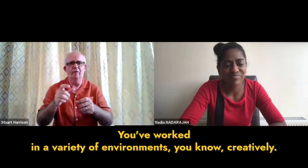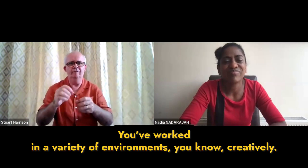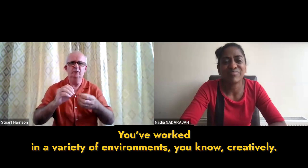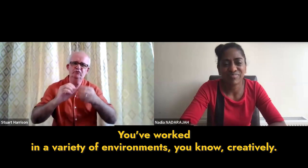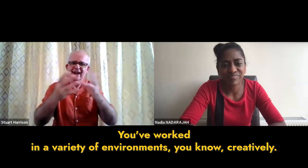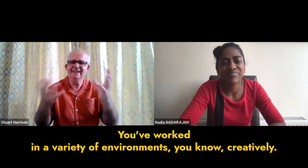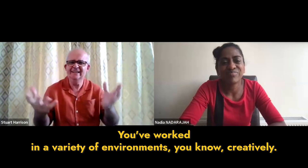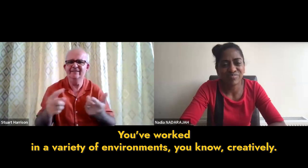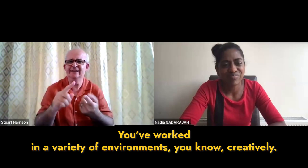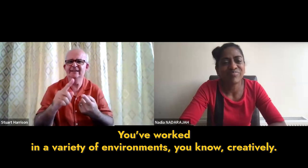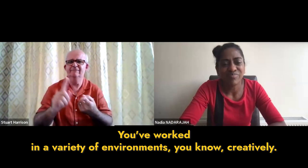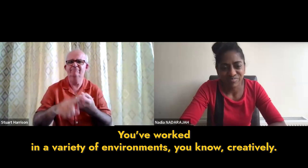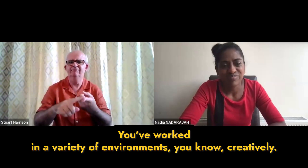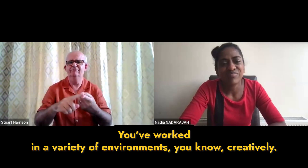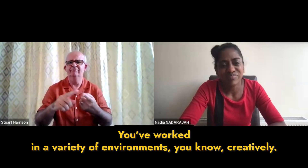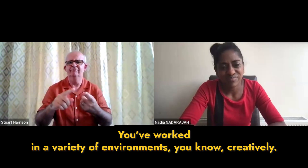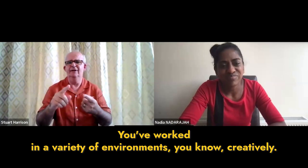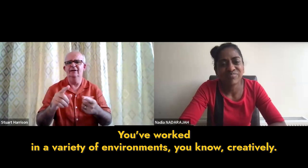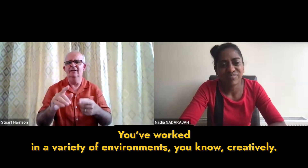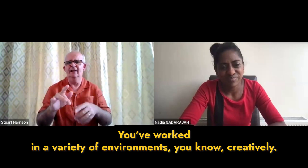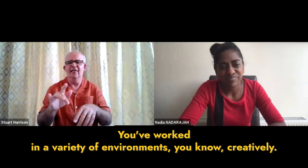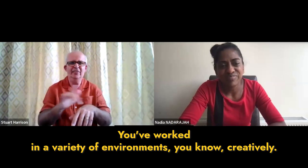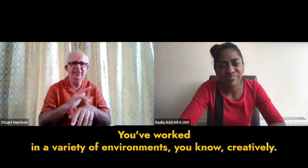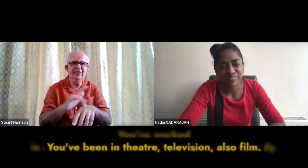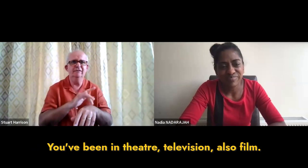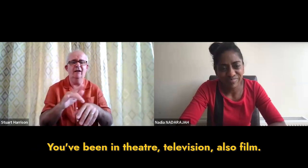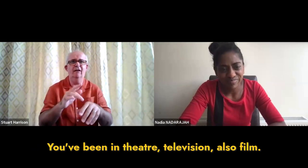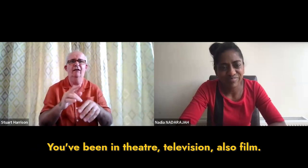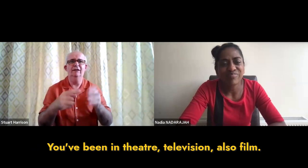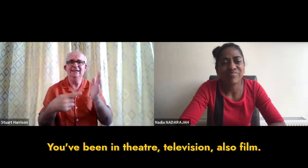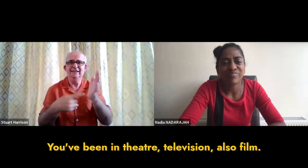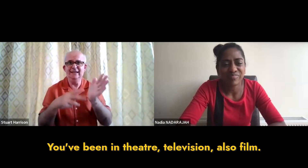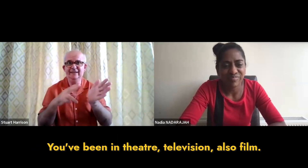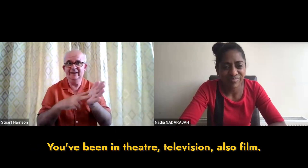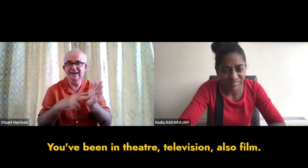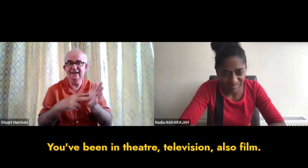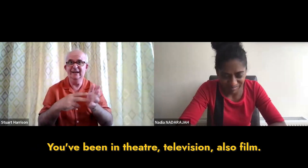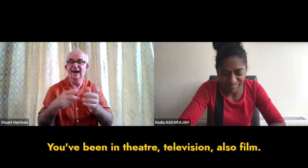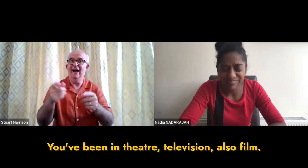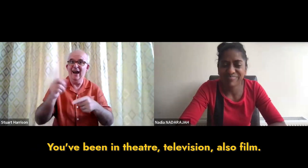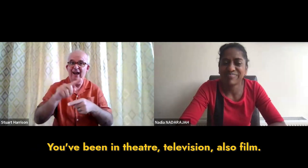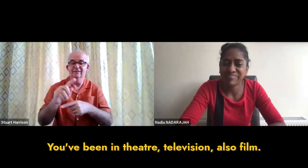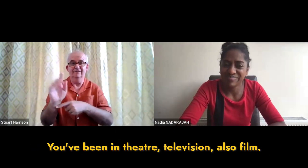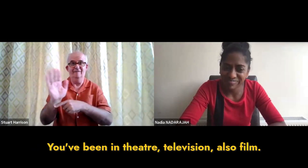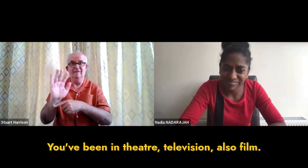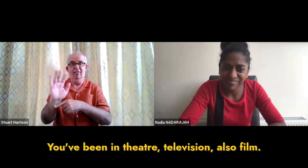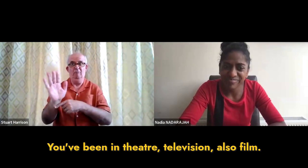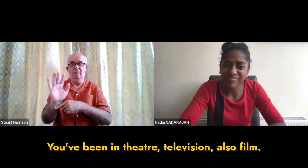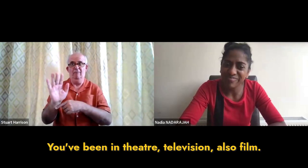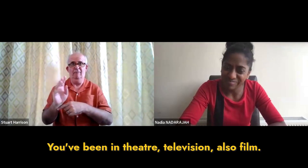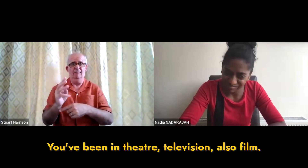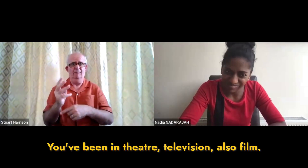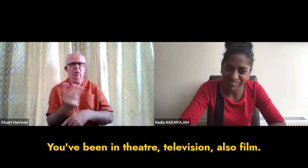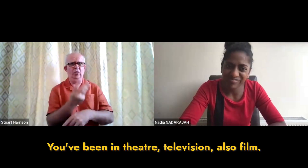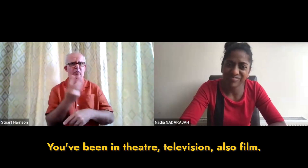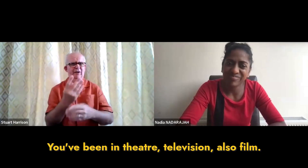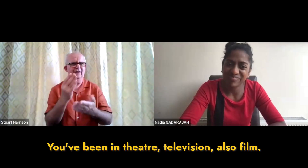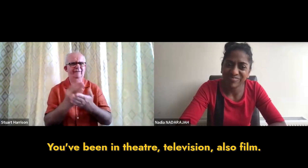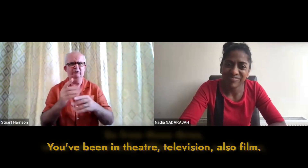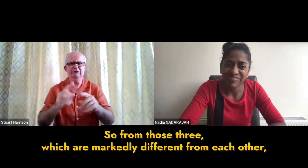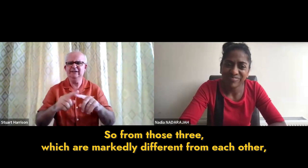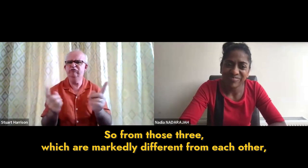of environments, creatively. You've been in theatre, television, also